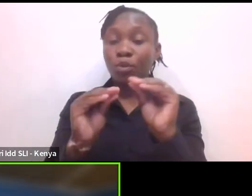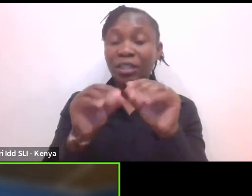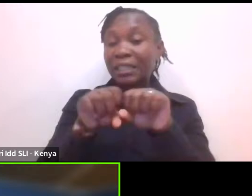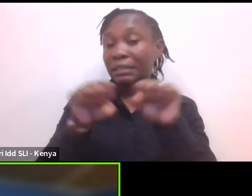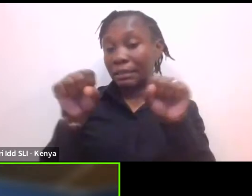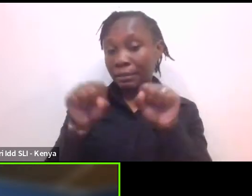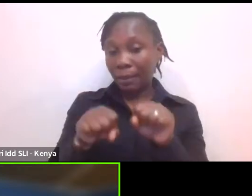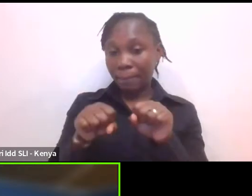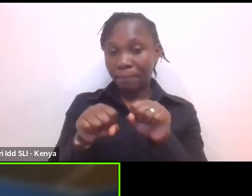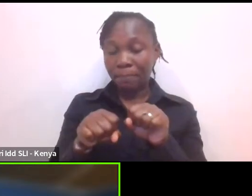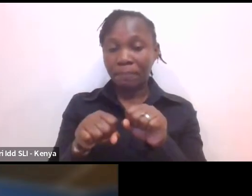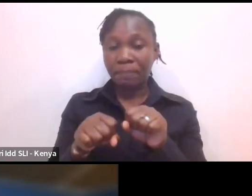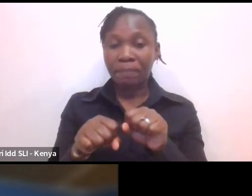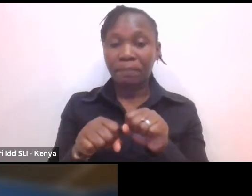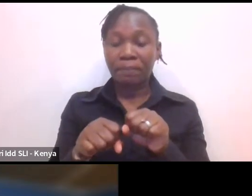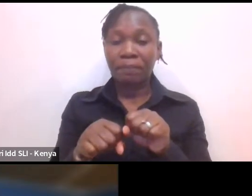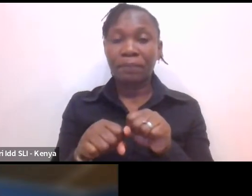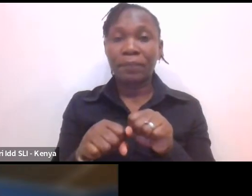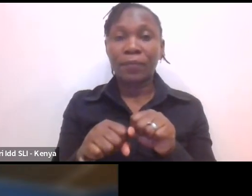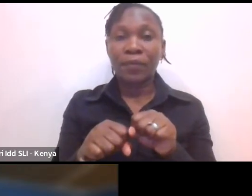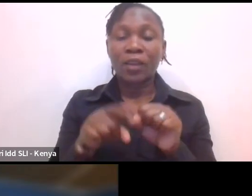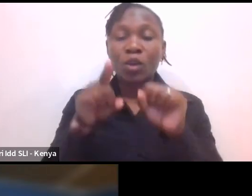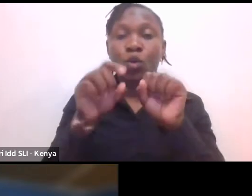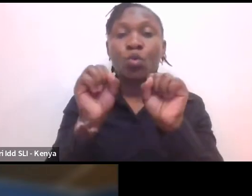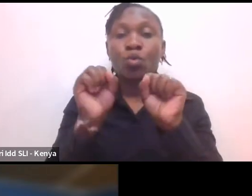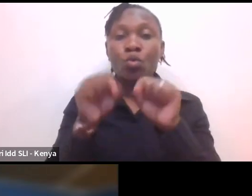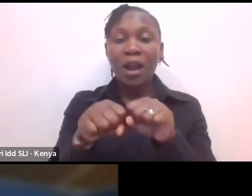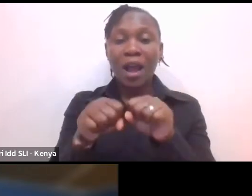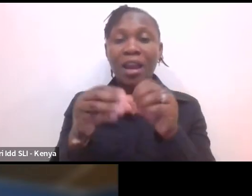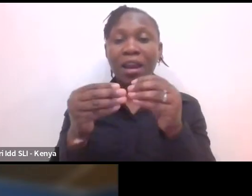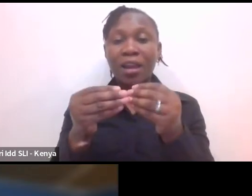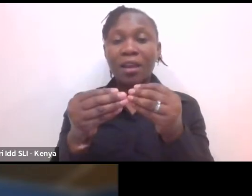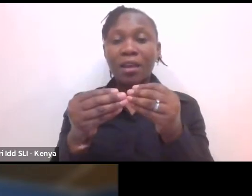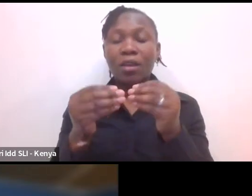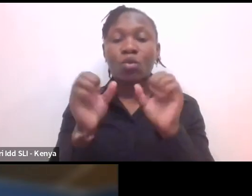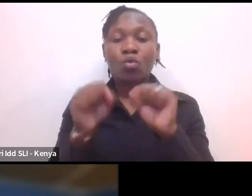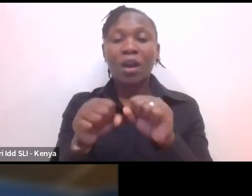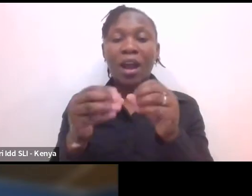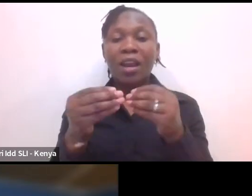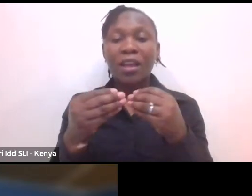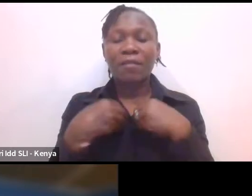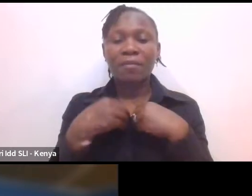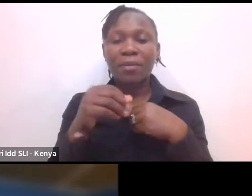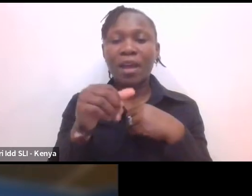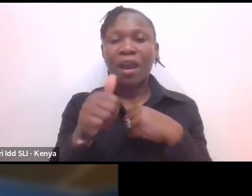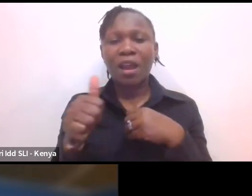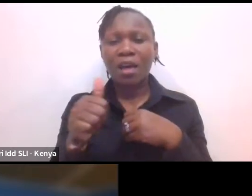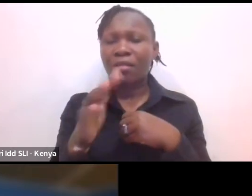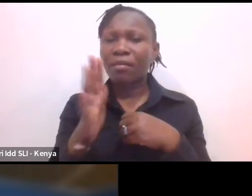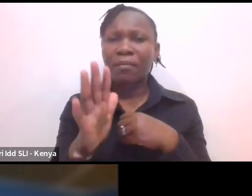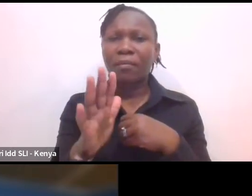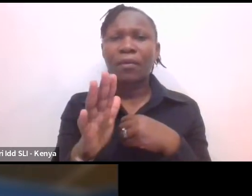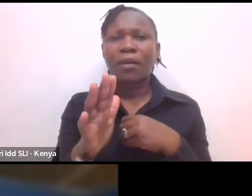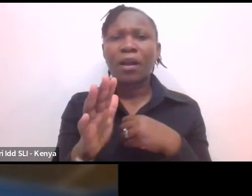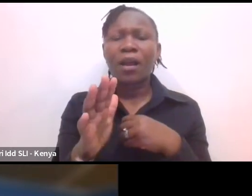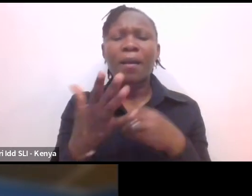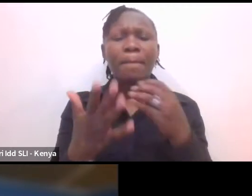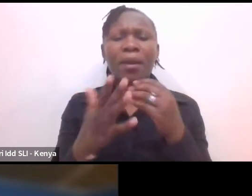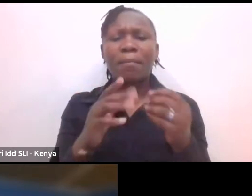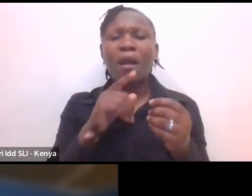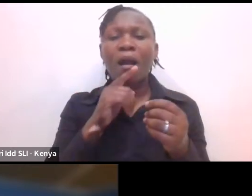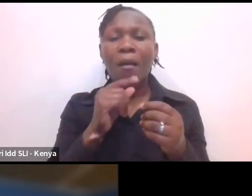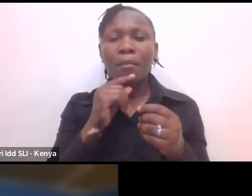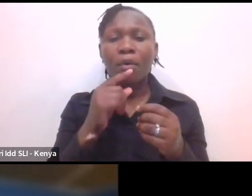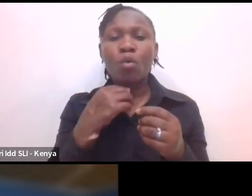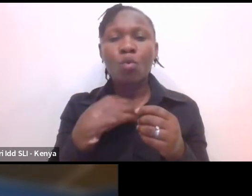could. Yes. But you could give me another. There was another boy who was extraordinarily keen on medieval castles. I could